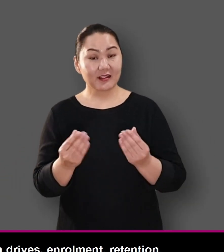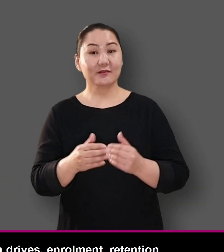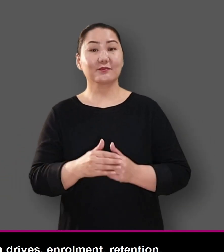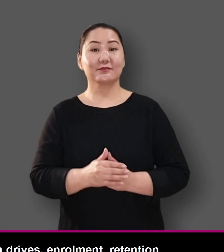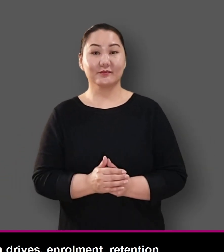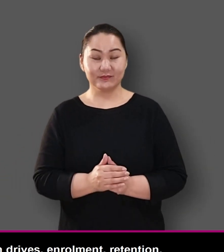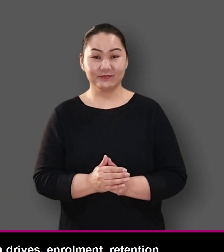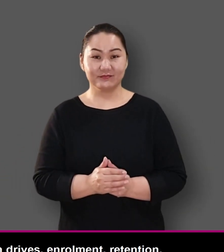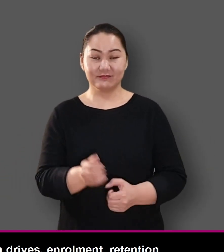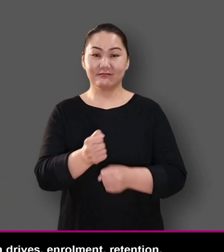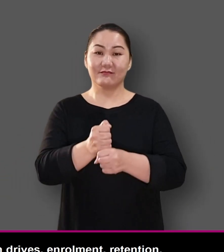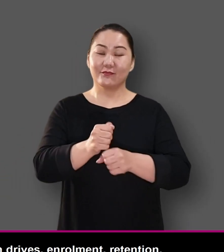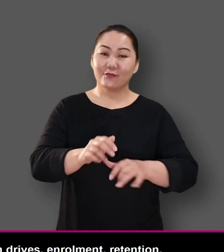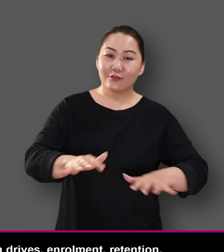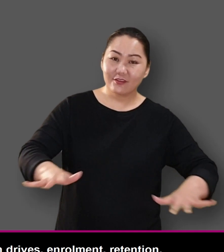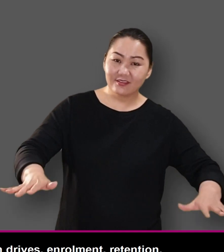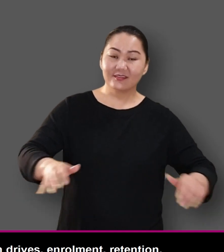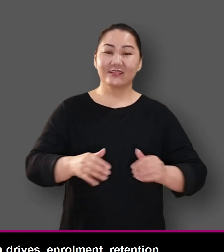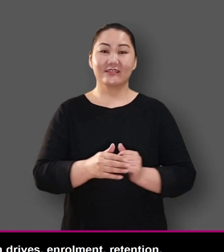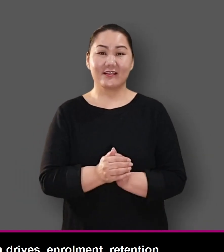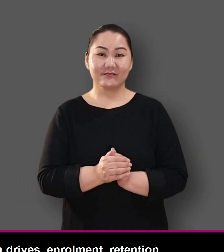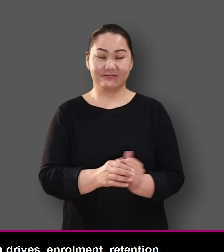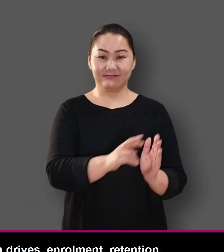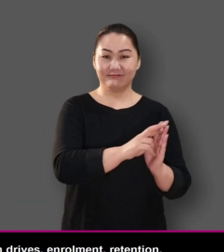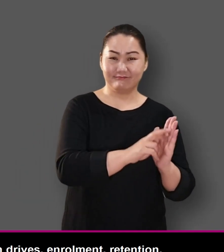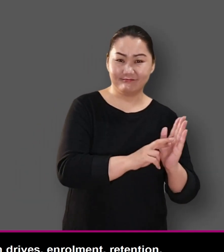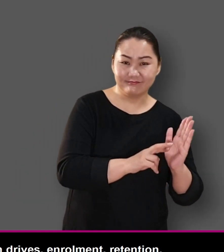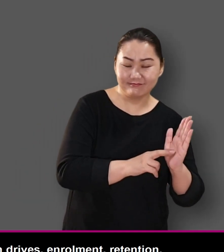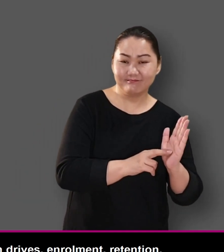mainly through outreach drives, enrollment, retention,